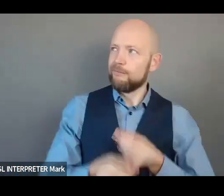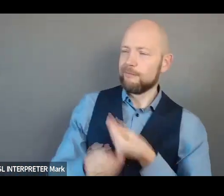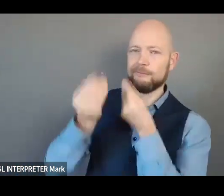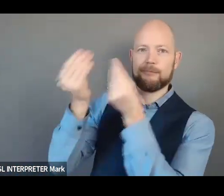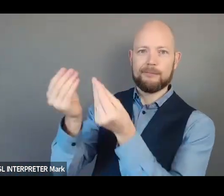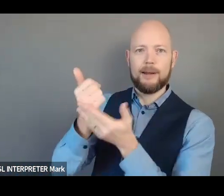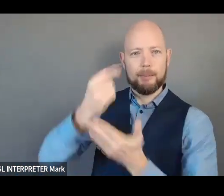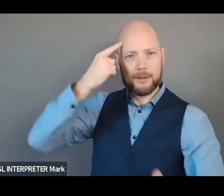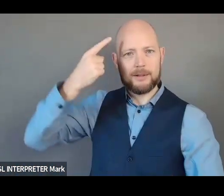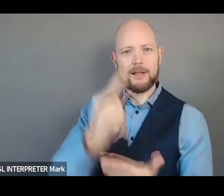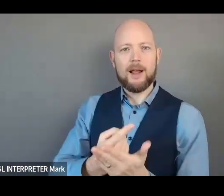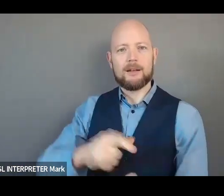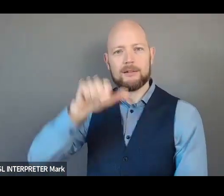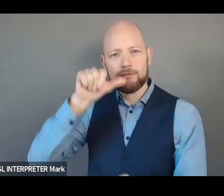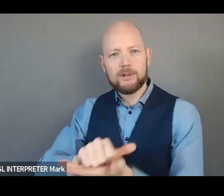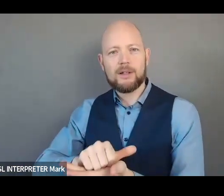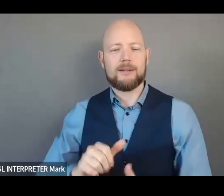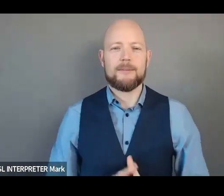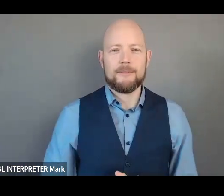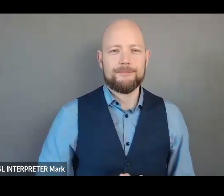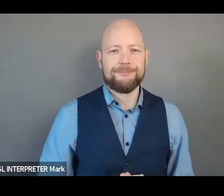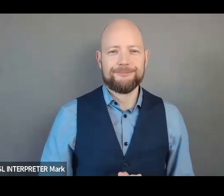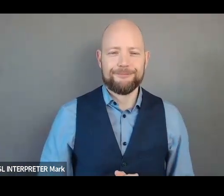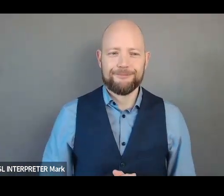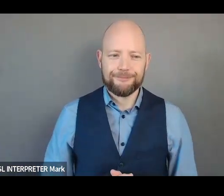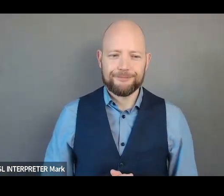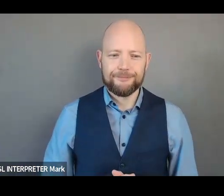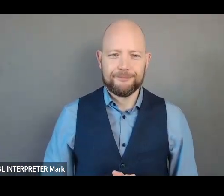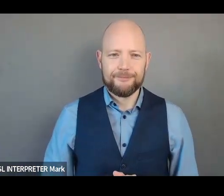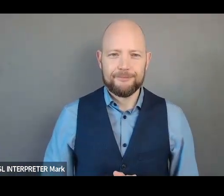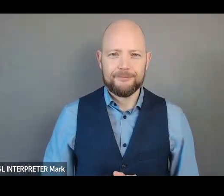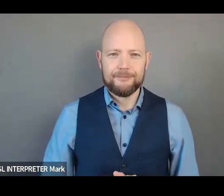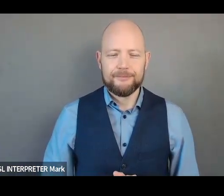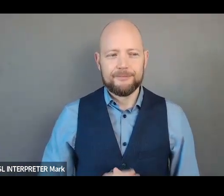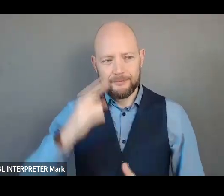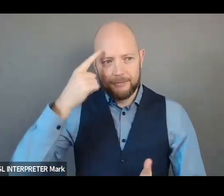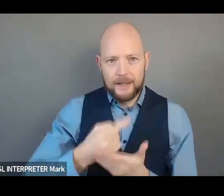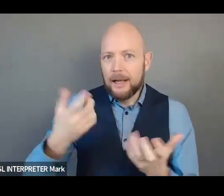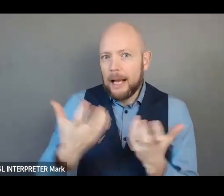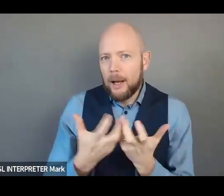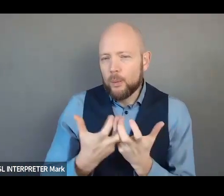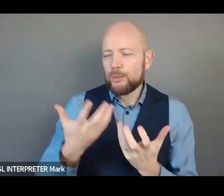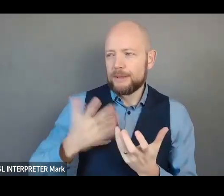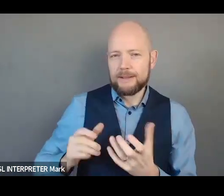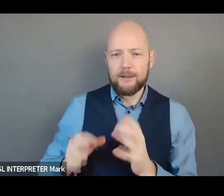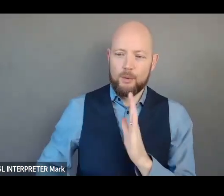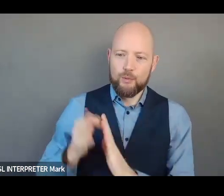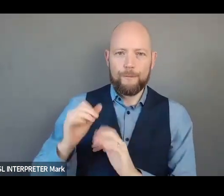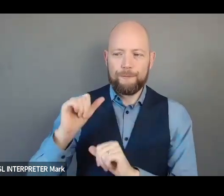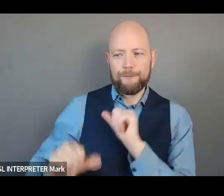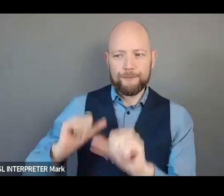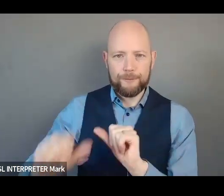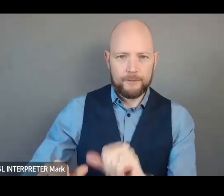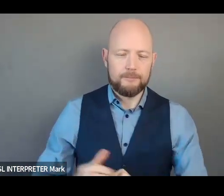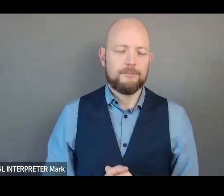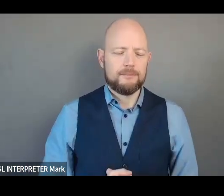decision making. Decision making should be, in many ways, evolved in a range of ways, etc. So a couple of the things